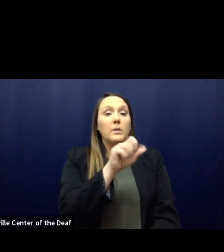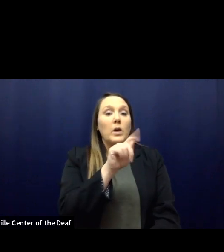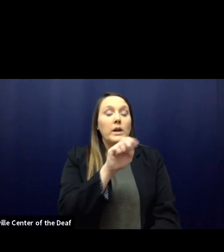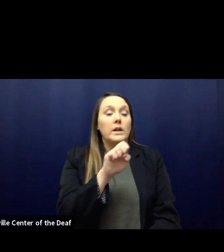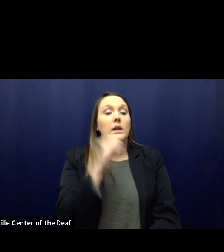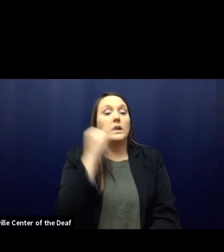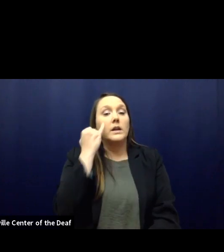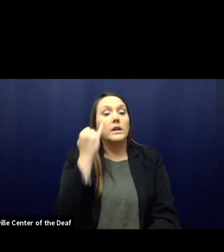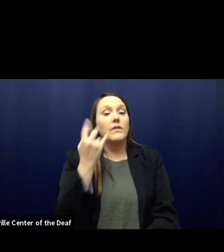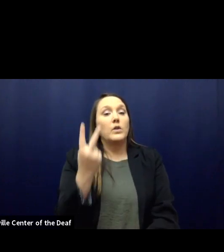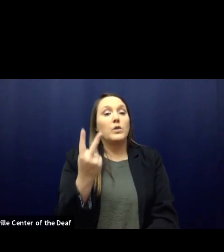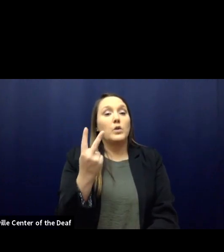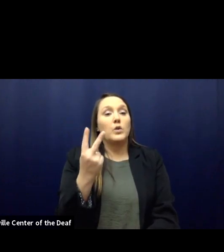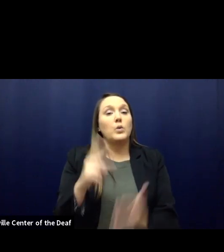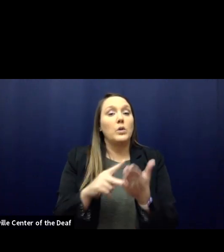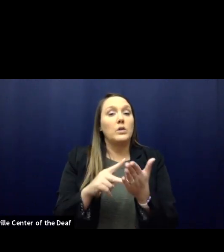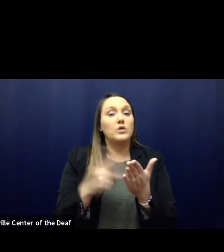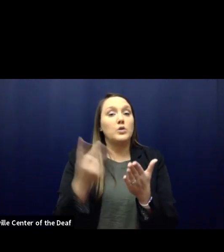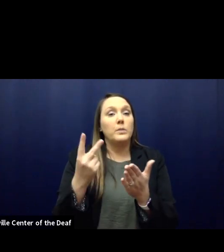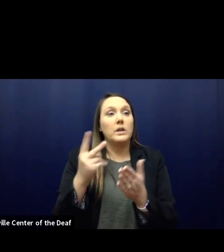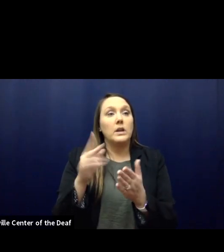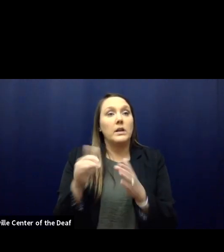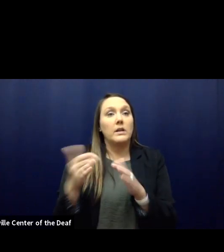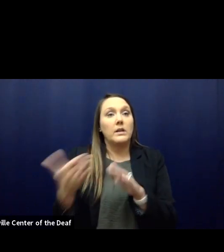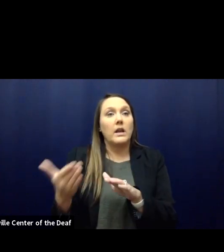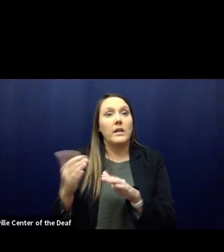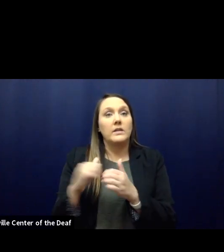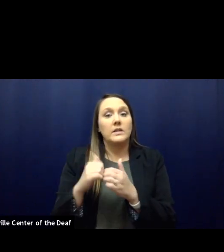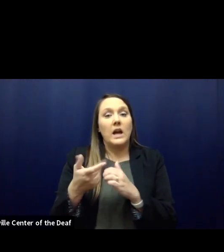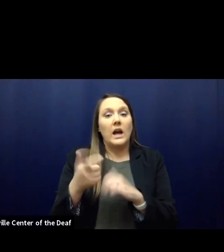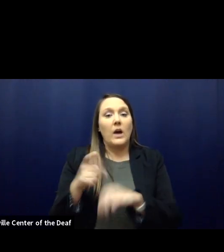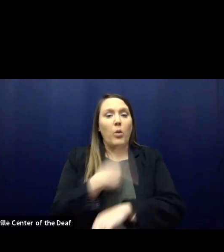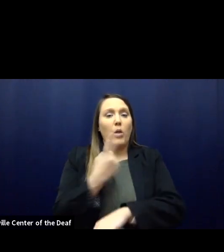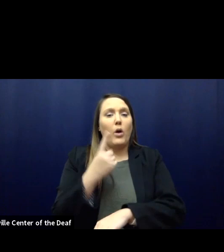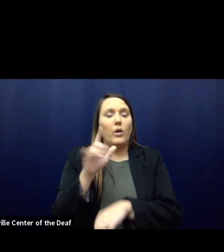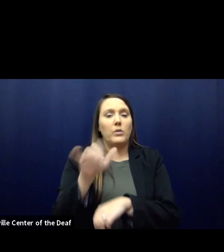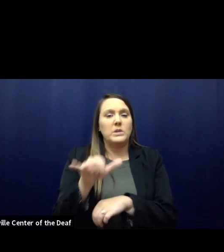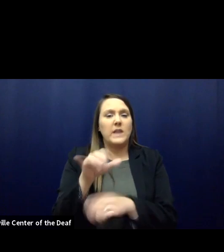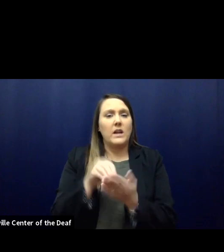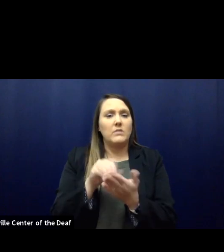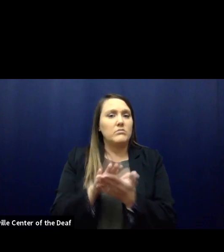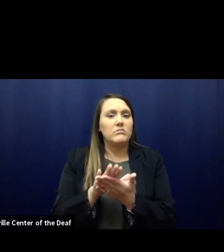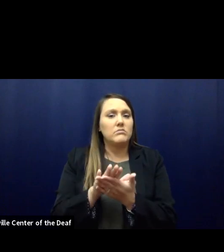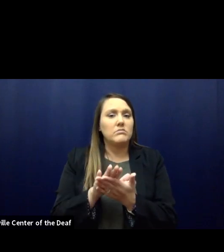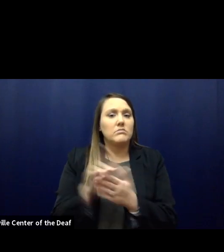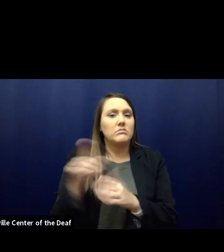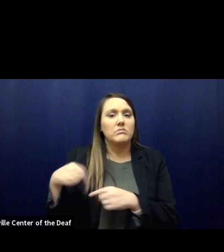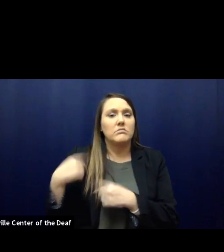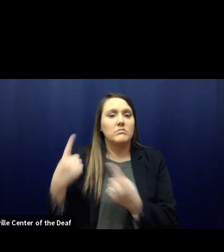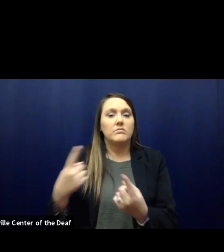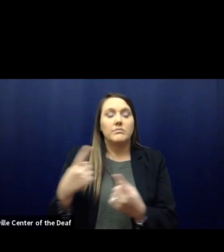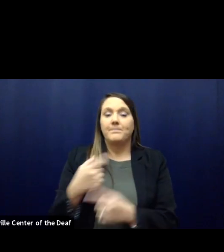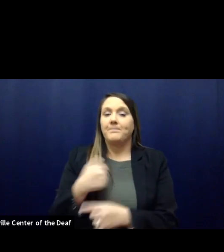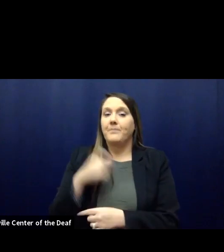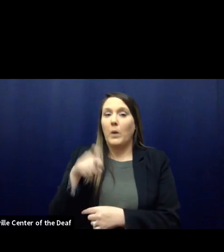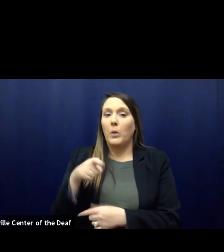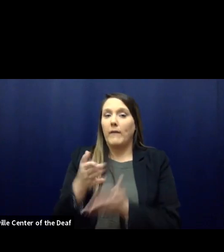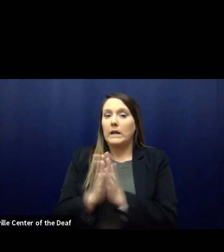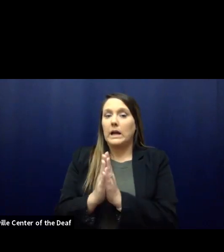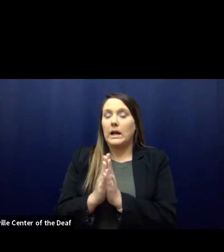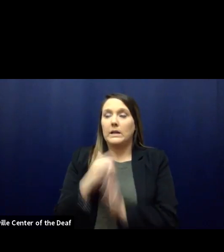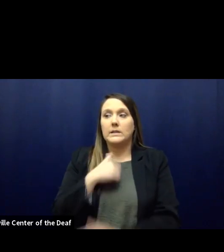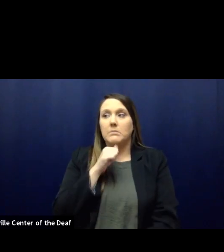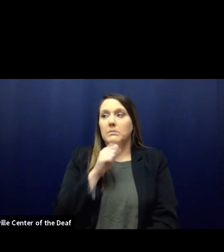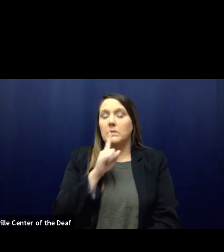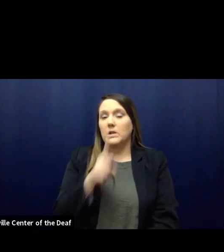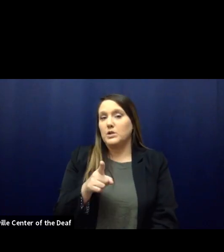were 2 duplicate deaths, how long might that have been on the books for? I'd have to go and ask. I'm not real